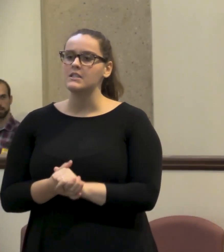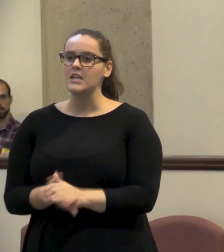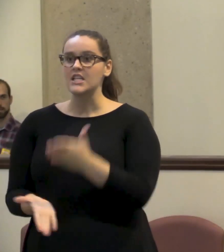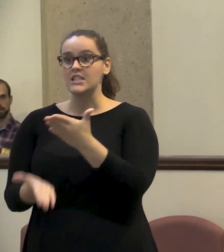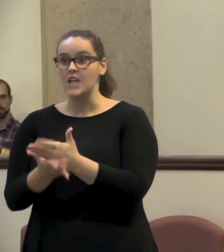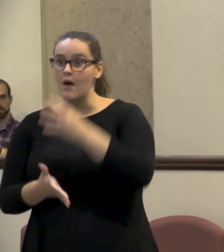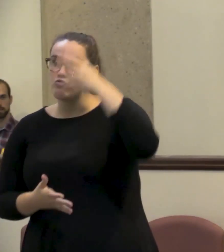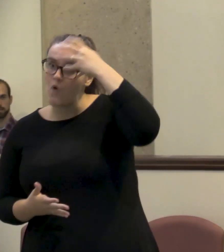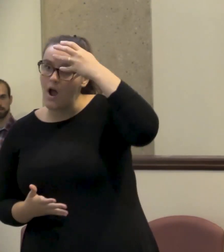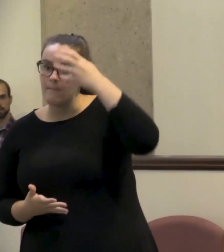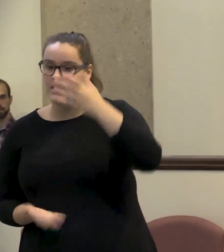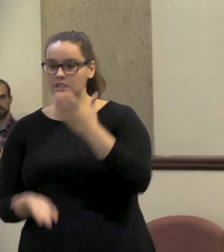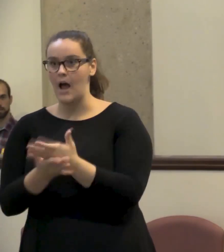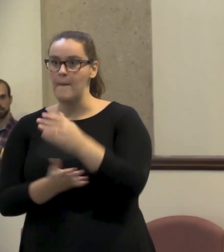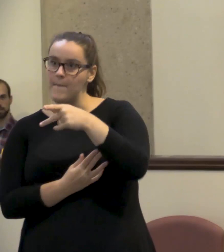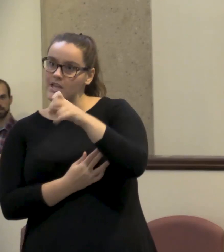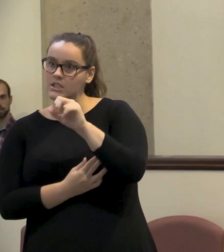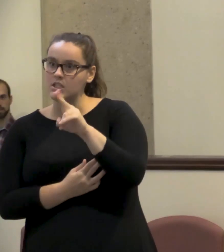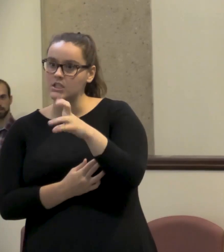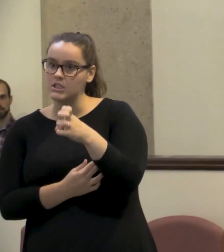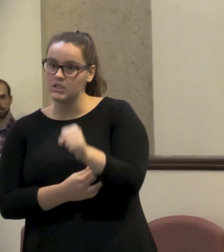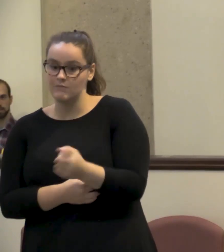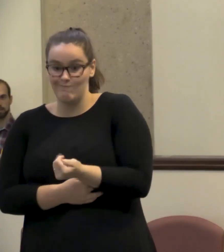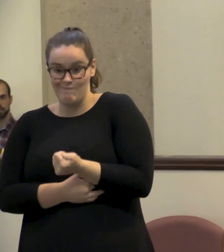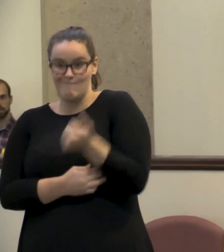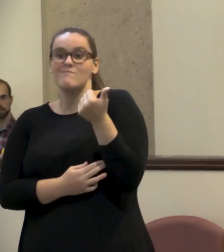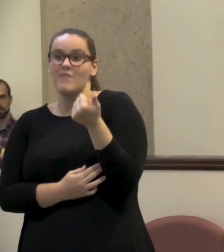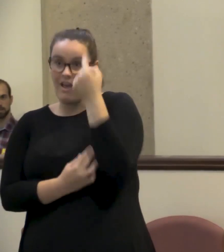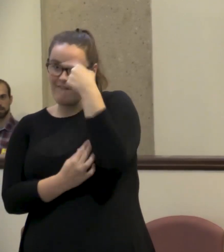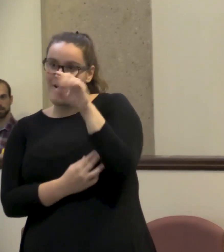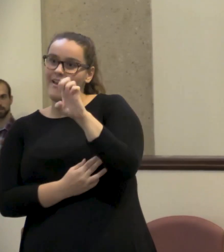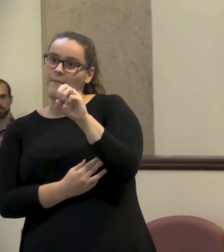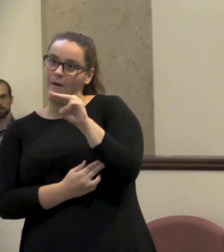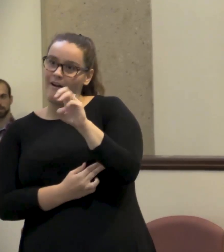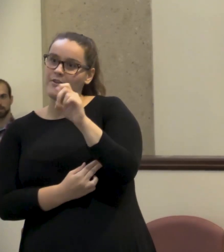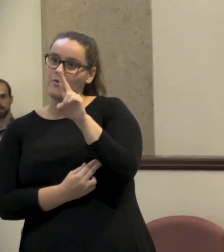Trump, stop Pence, impeach them for emoluments."